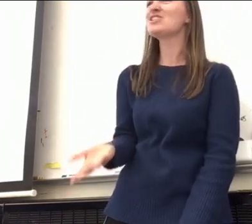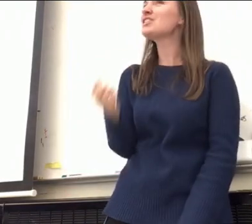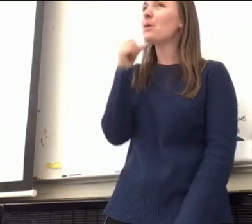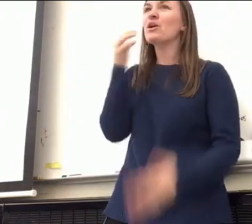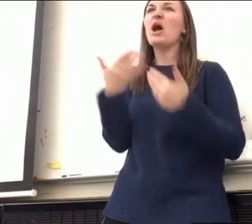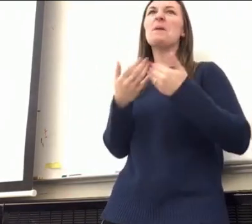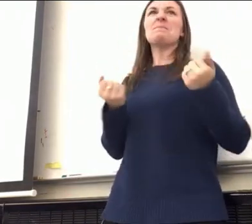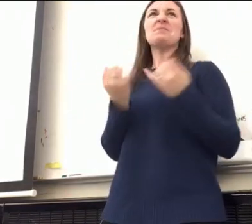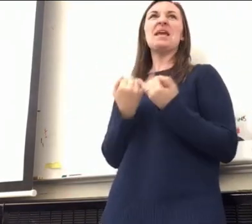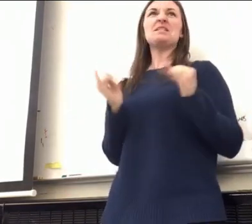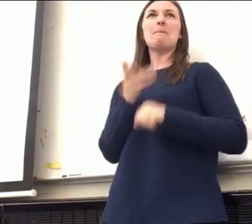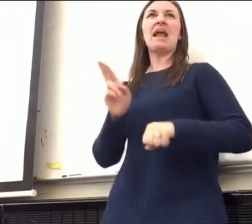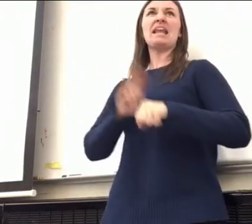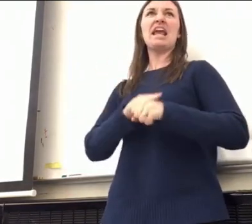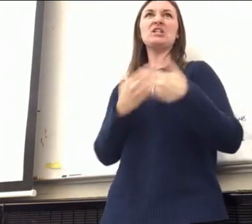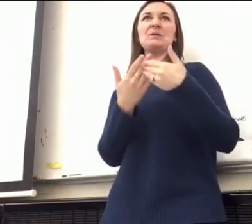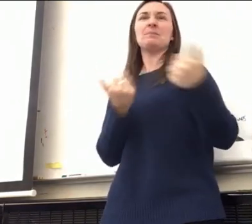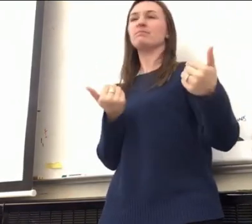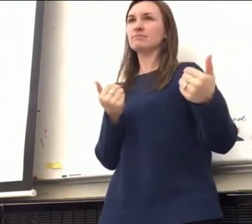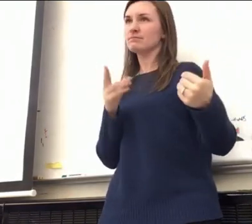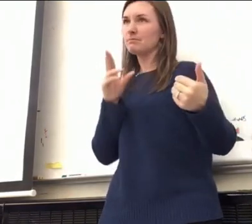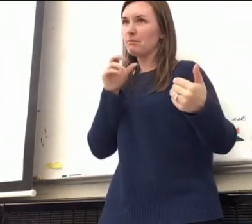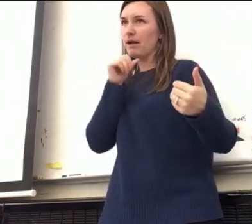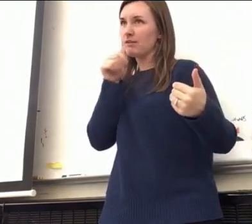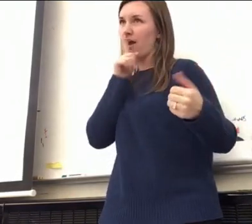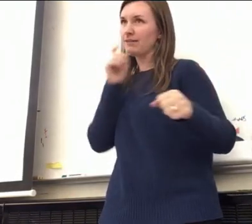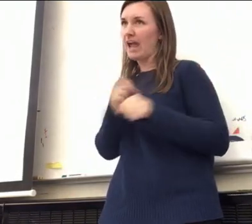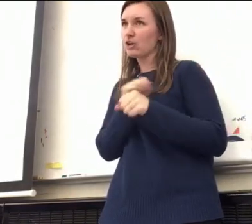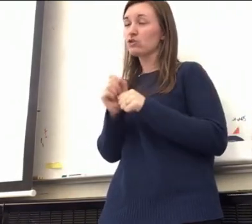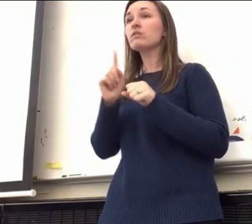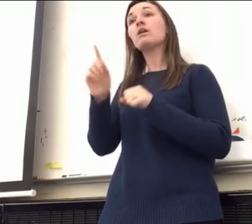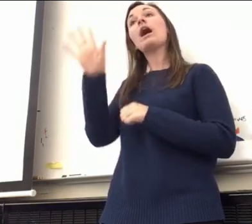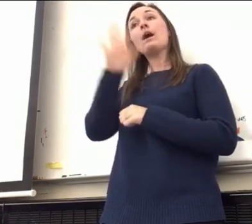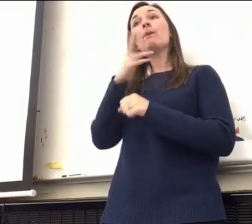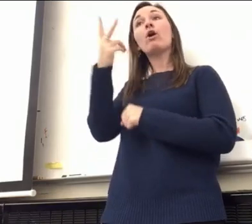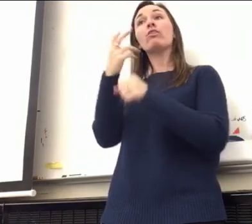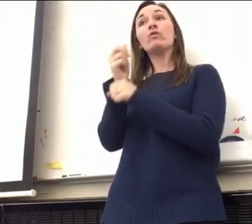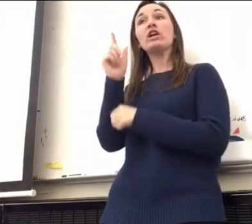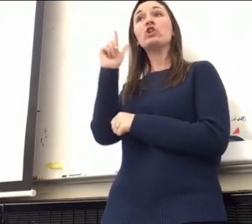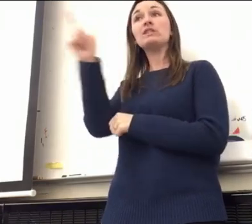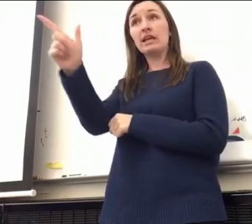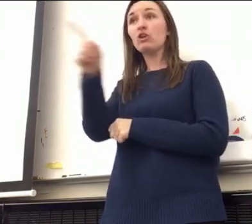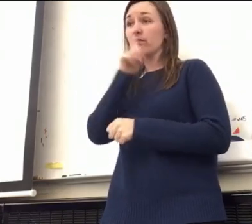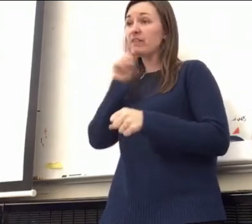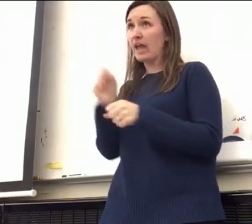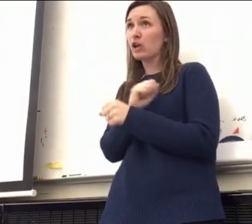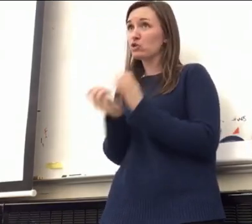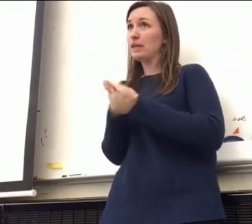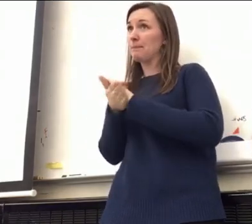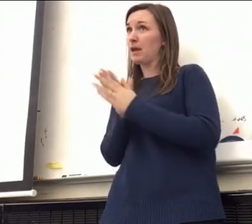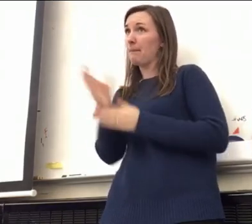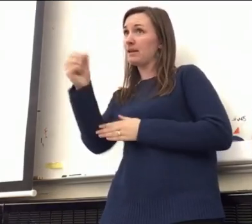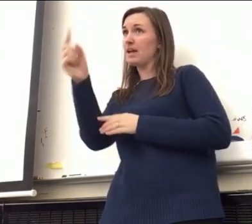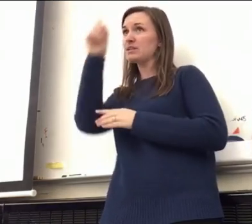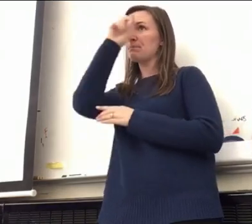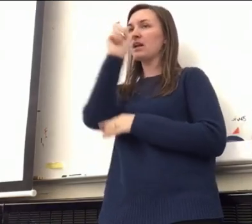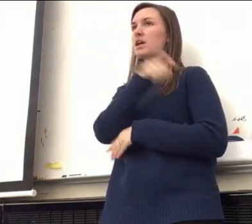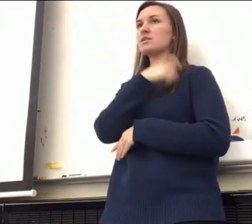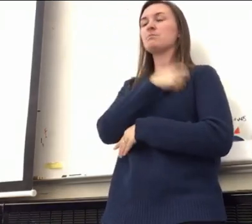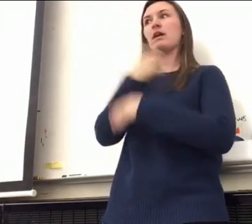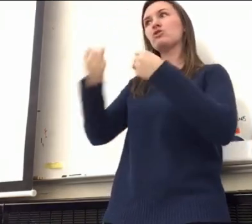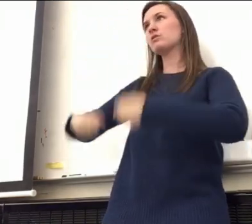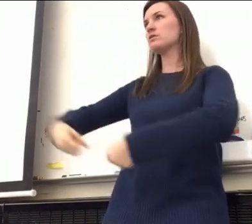declare themselves an independent nation. About 3 years later, they do become it because Spain is going to give them away. They become an independent